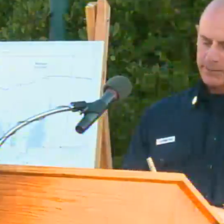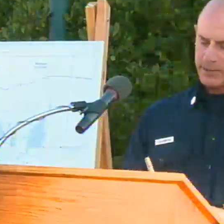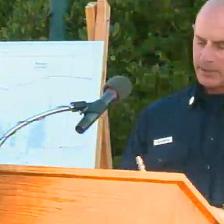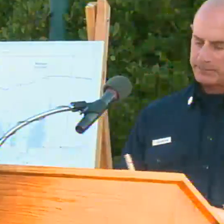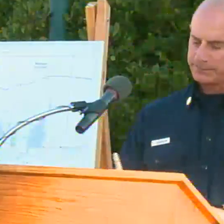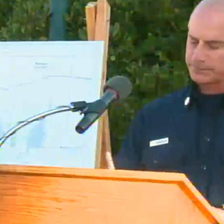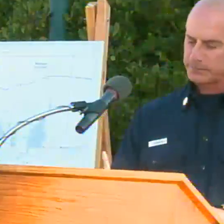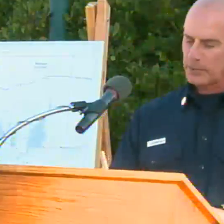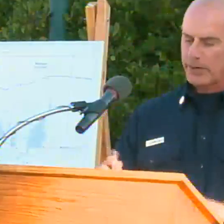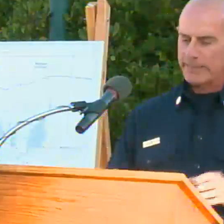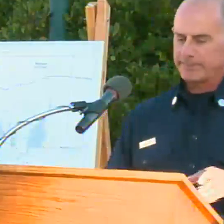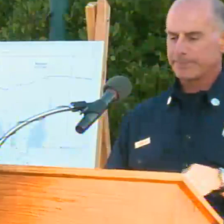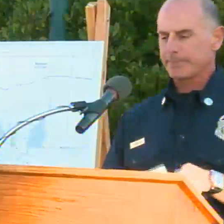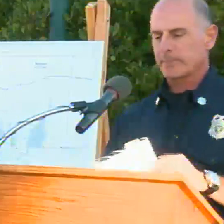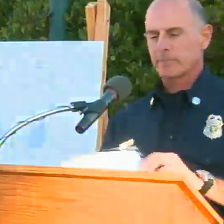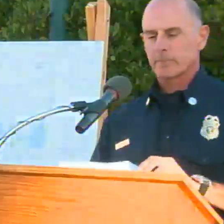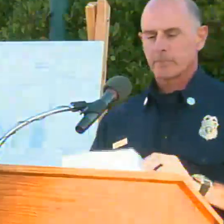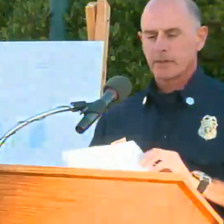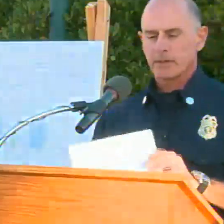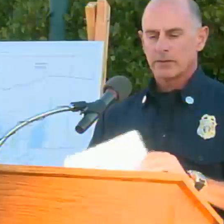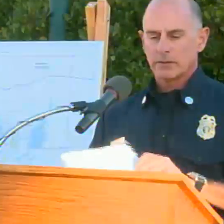Vaughn will not be here. Okay.